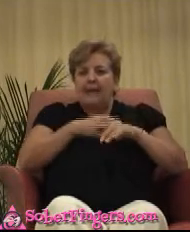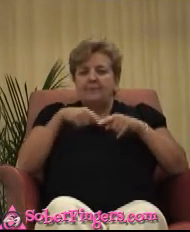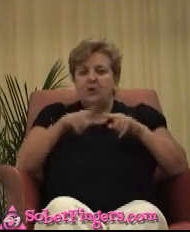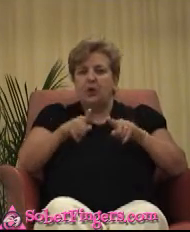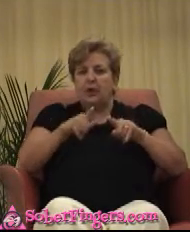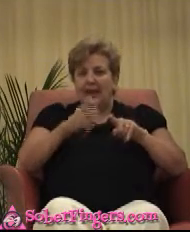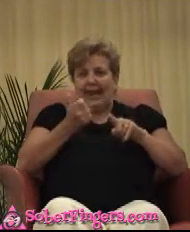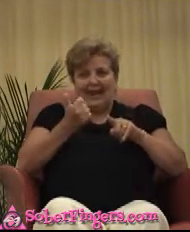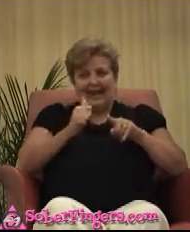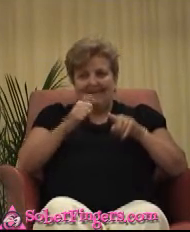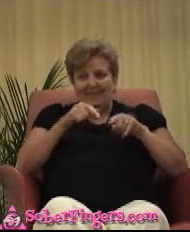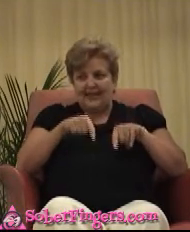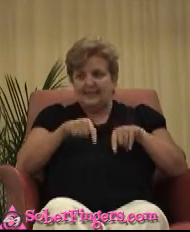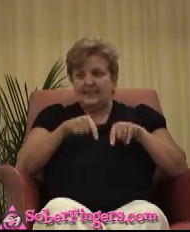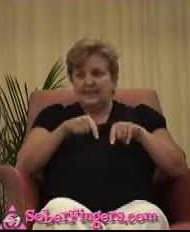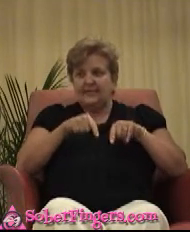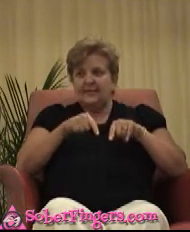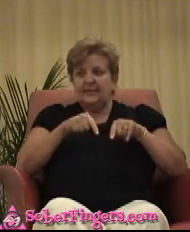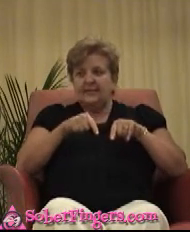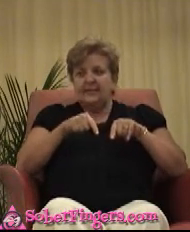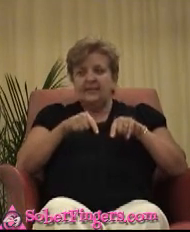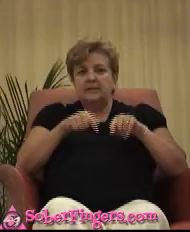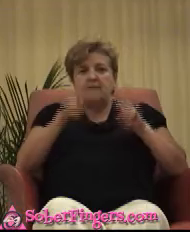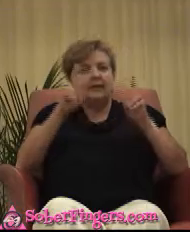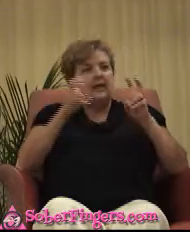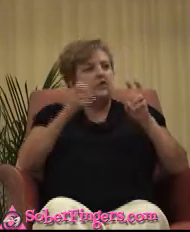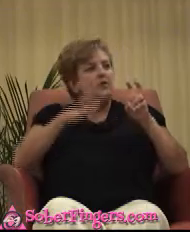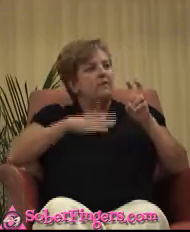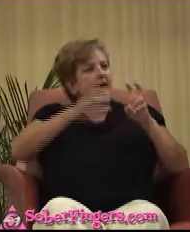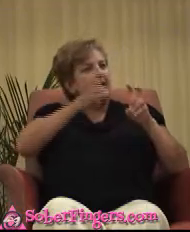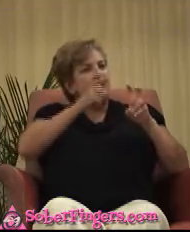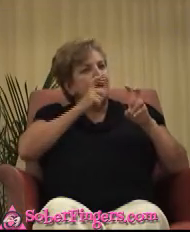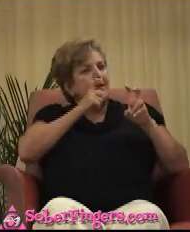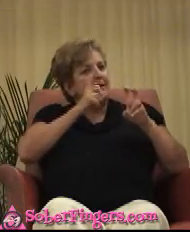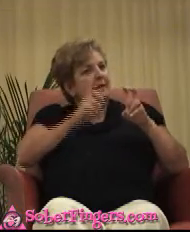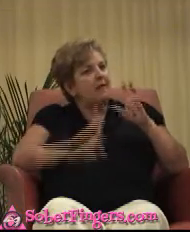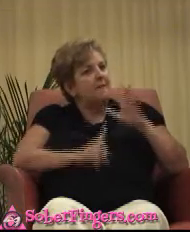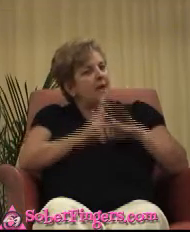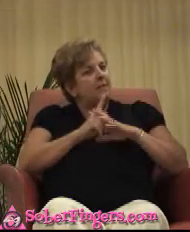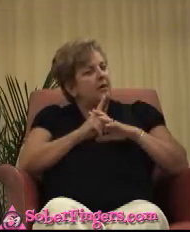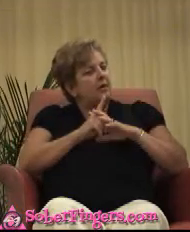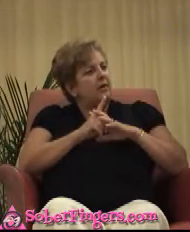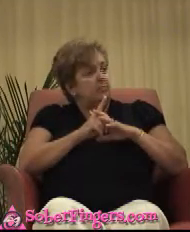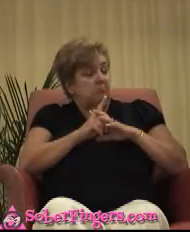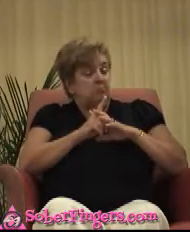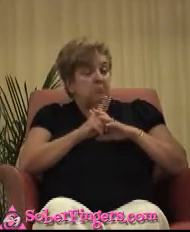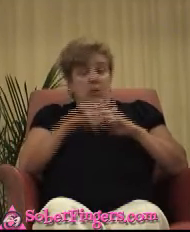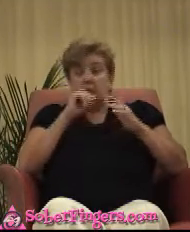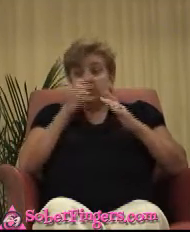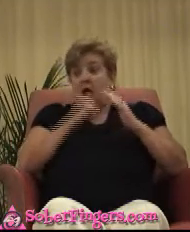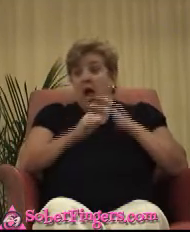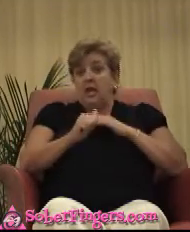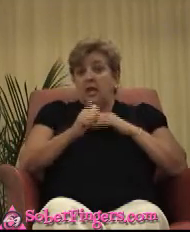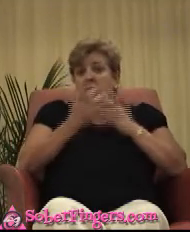discussion did the issue of my drinking come up. And I wasn't hiding it. I was convinced I wasn't an